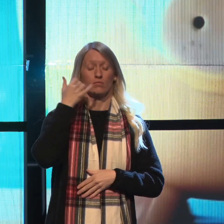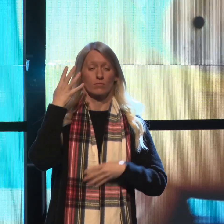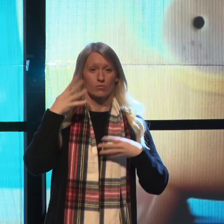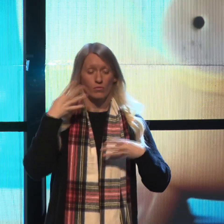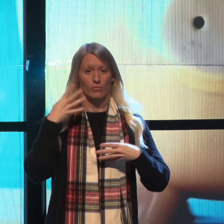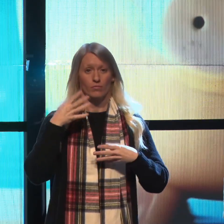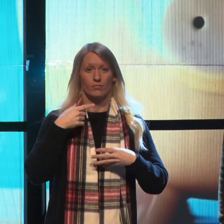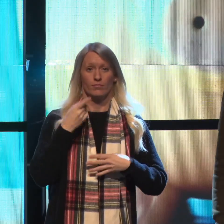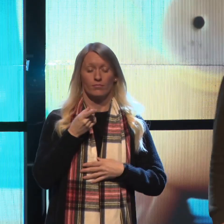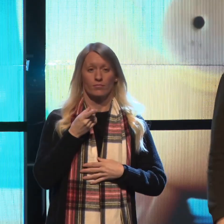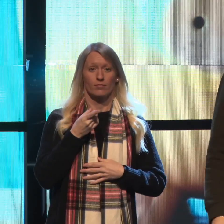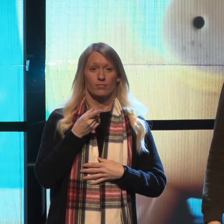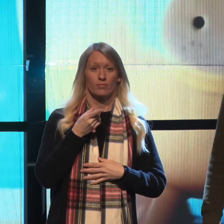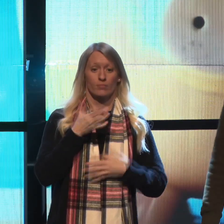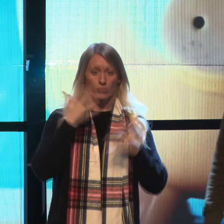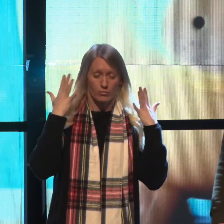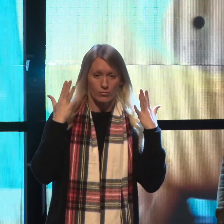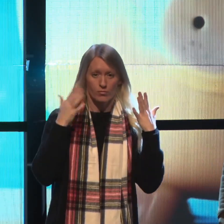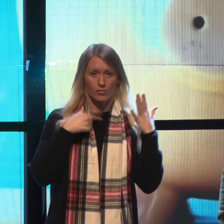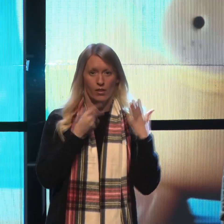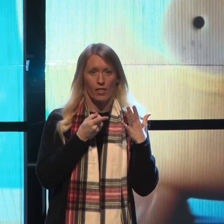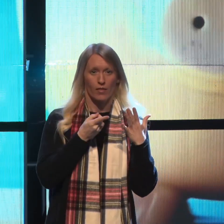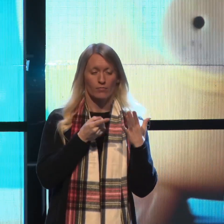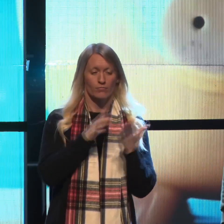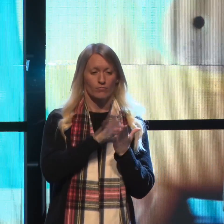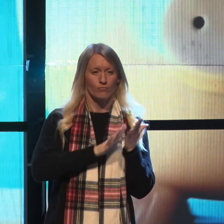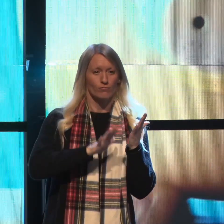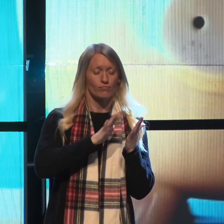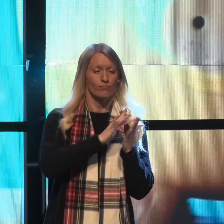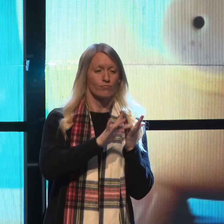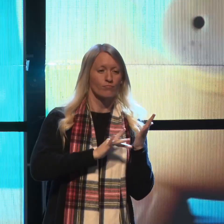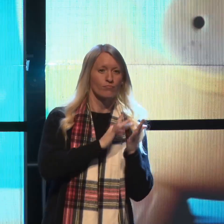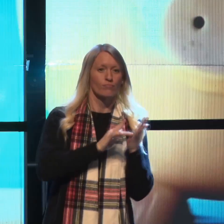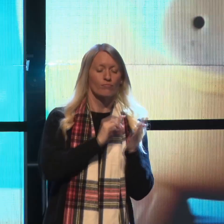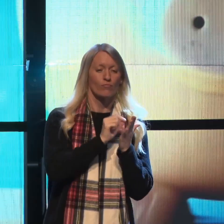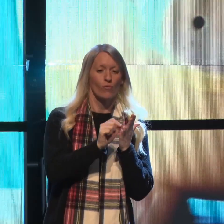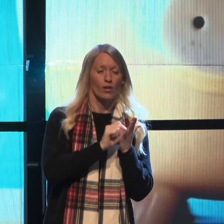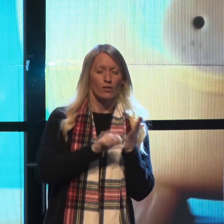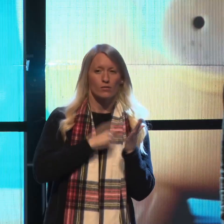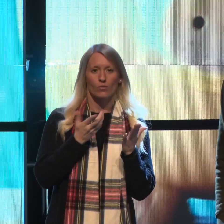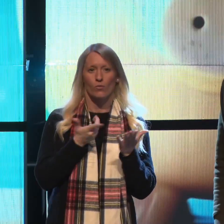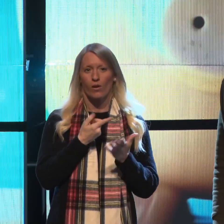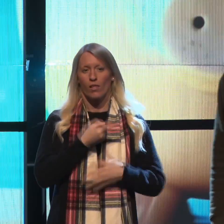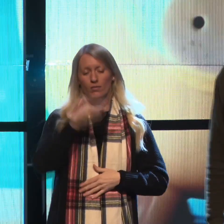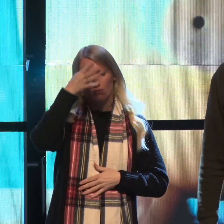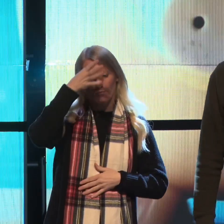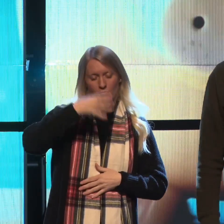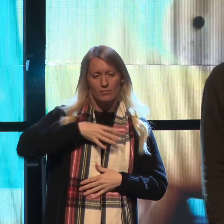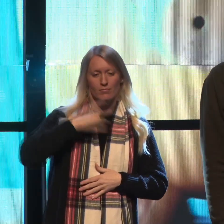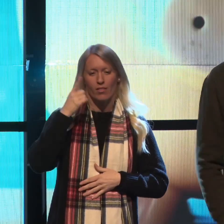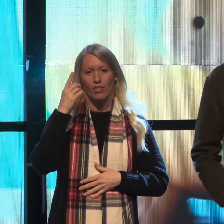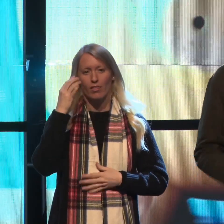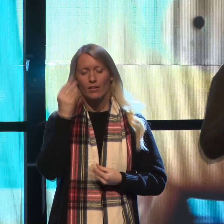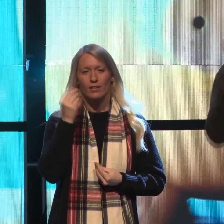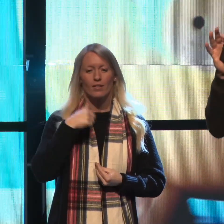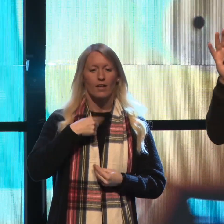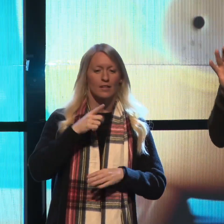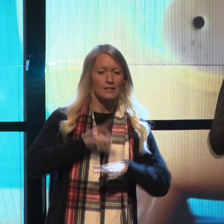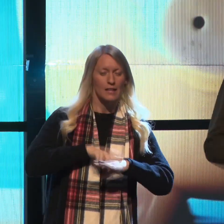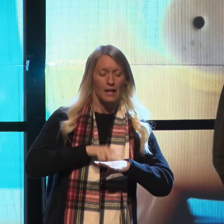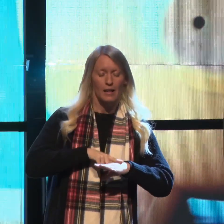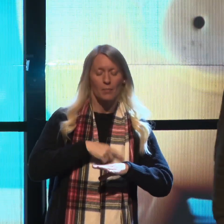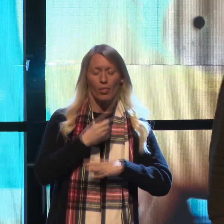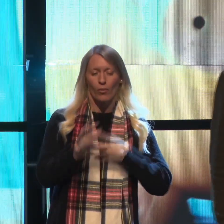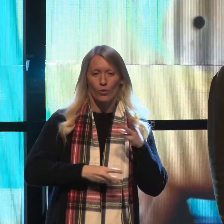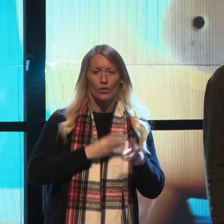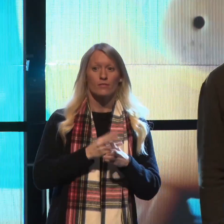it. People look at me like, oh my gosh, what does this guy think? I've got time in the world, right? So check that. That's there